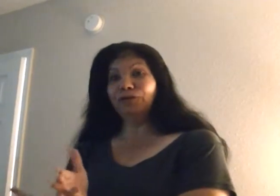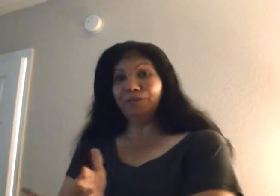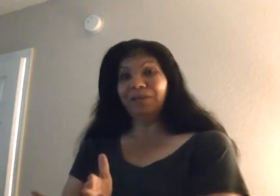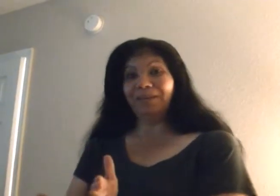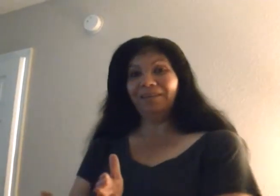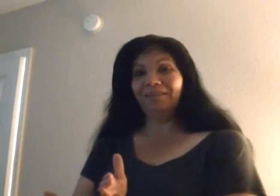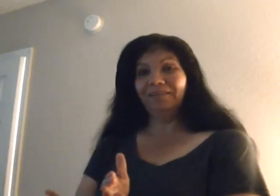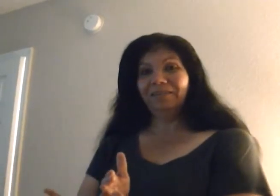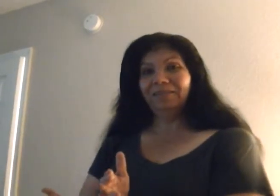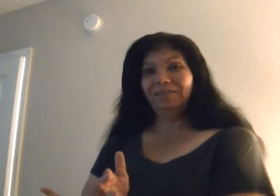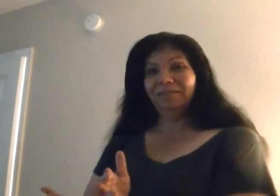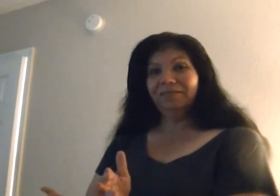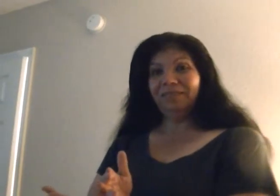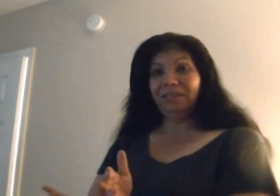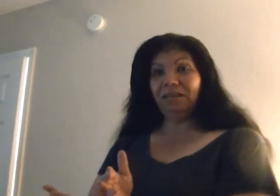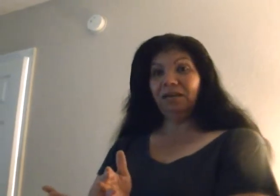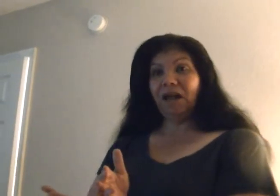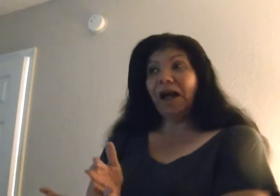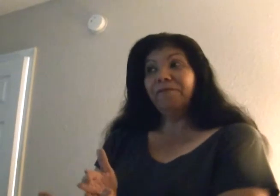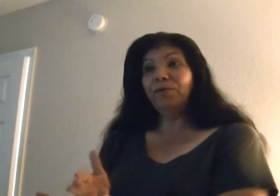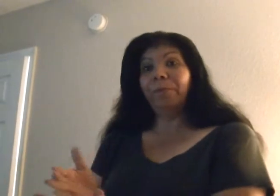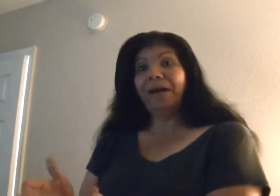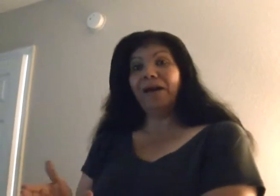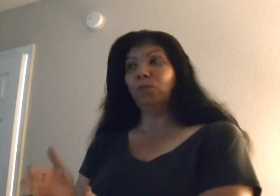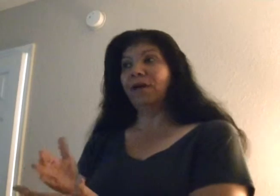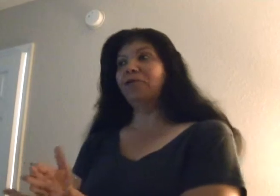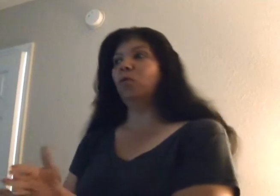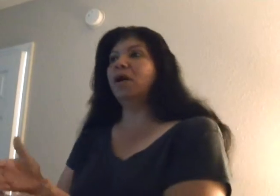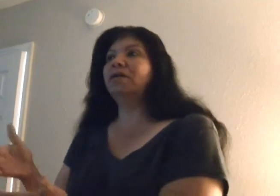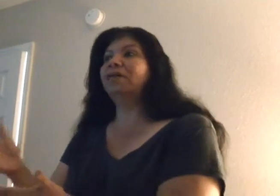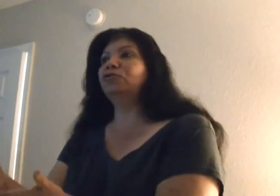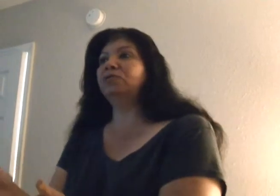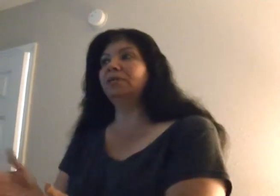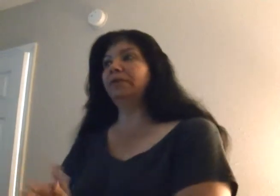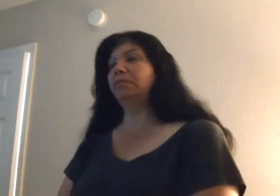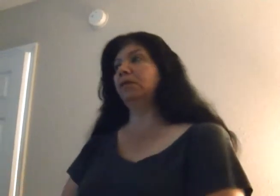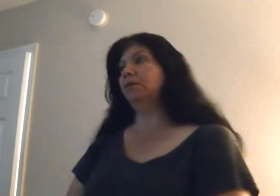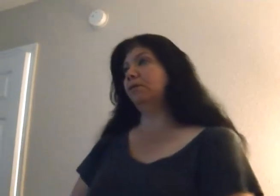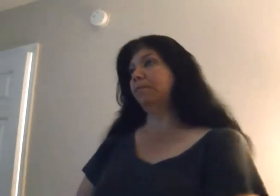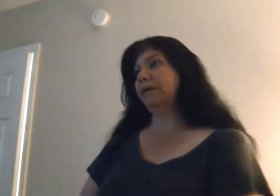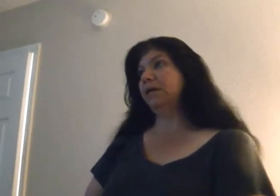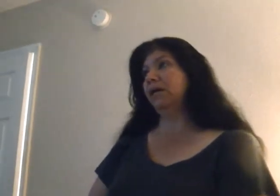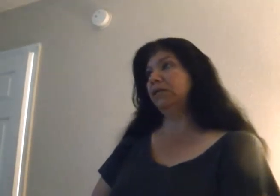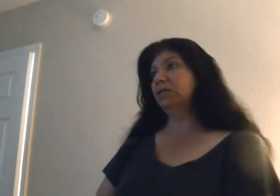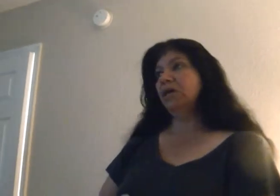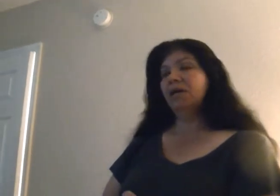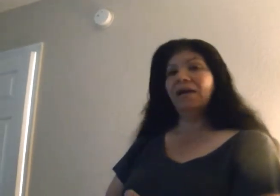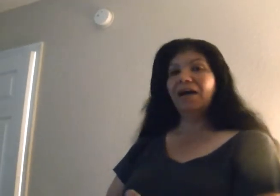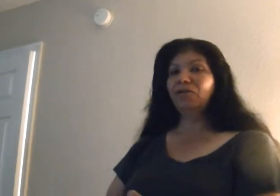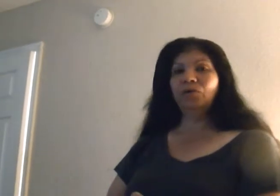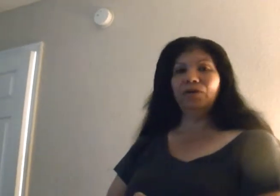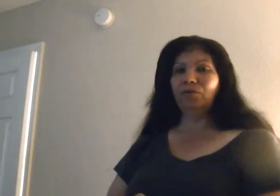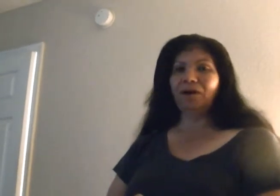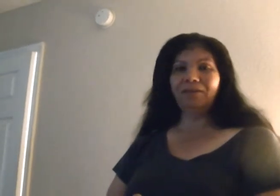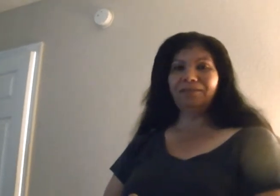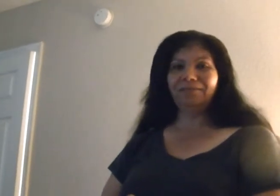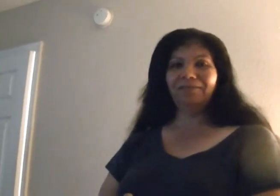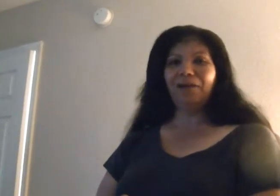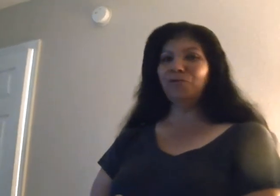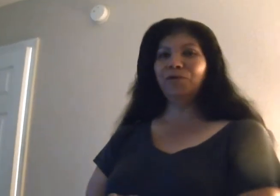me. See, I feel bad when I go out and I do something. I'm like, oh my gosh. I know He cries. I know He